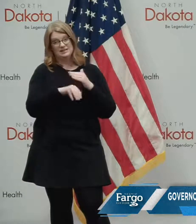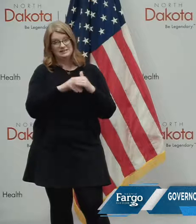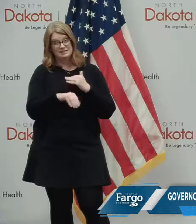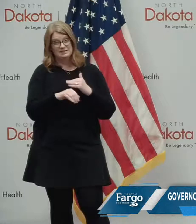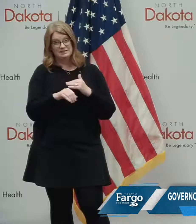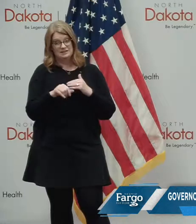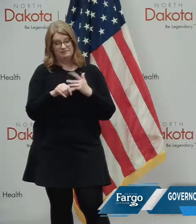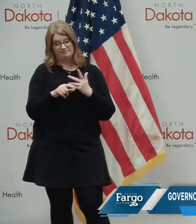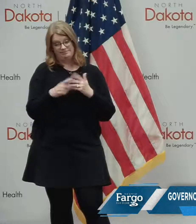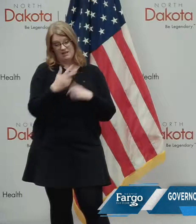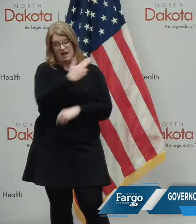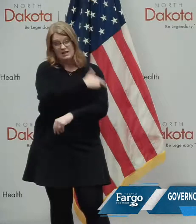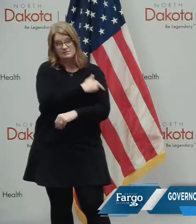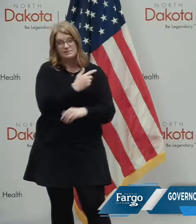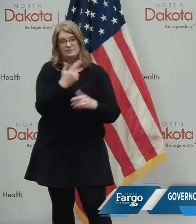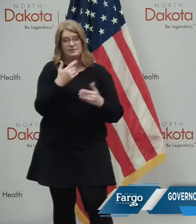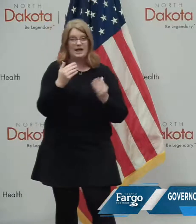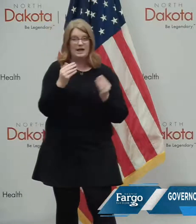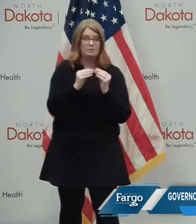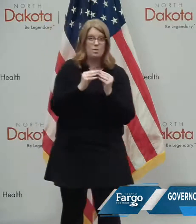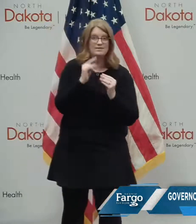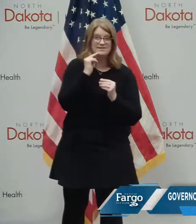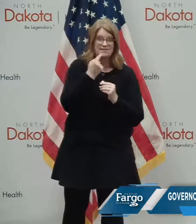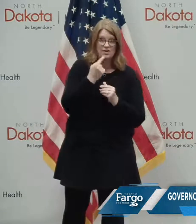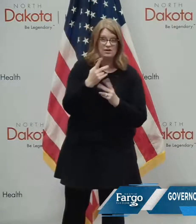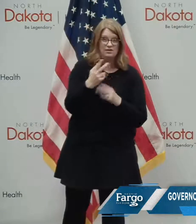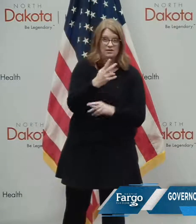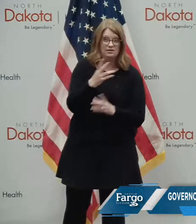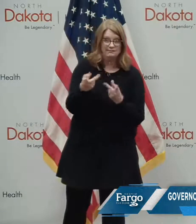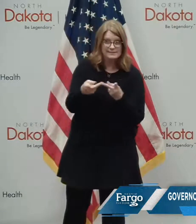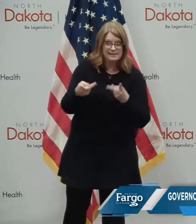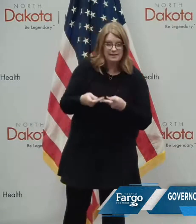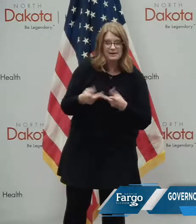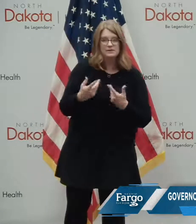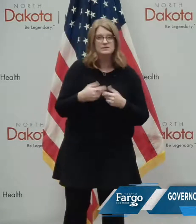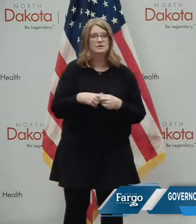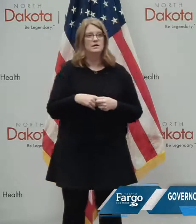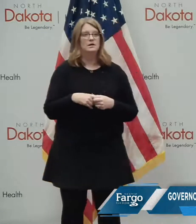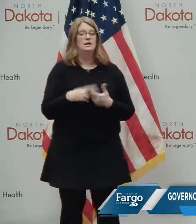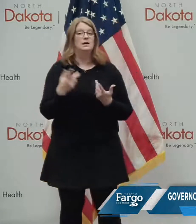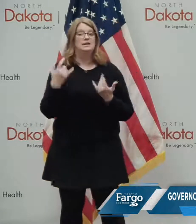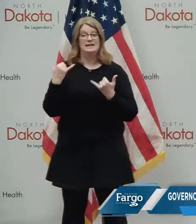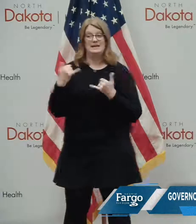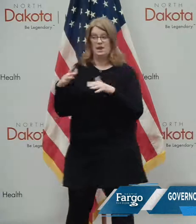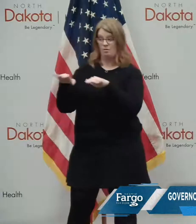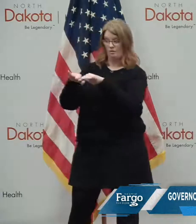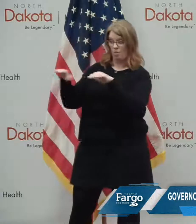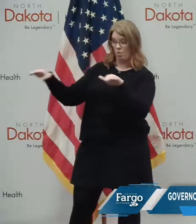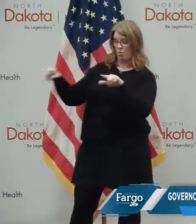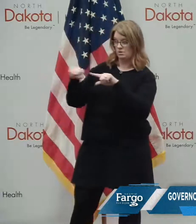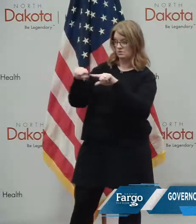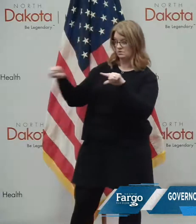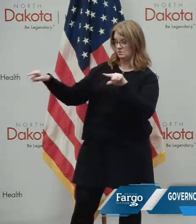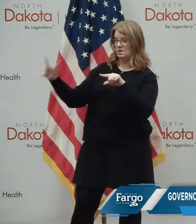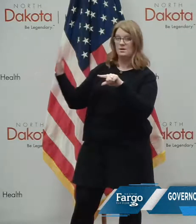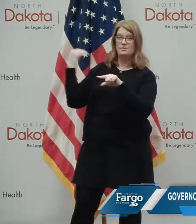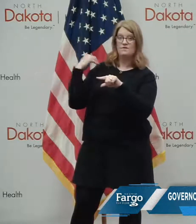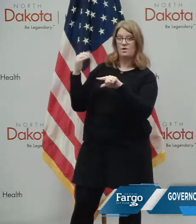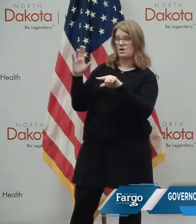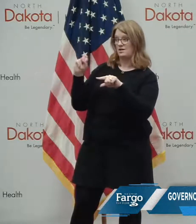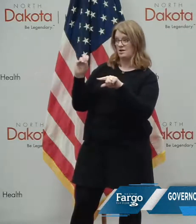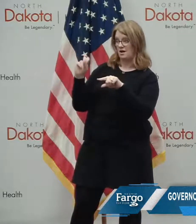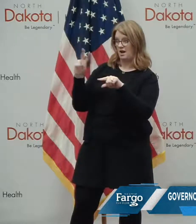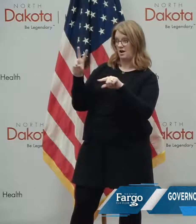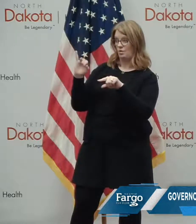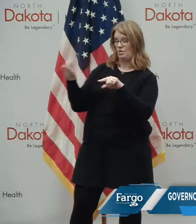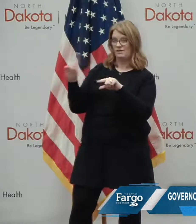facilities. It's also possible to take floors of hospitals that we have now and move them from non-COVID to COVID. It's